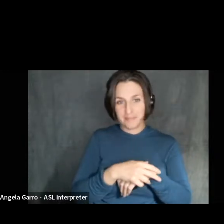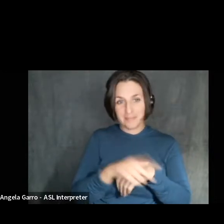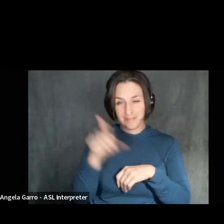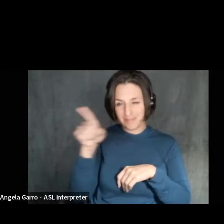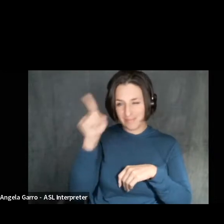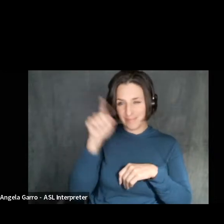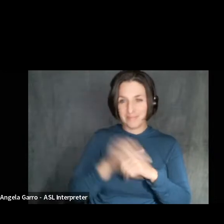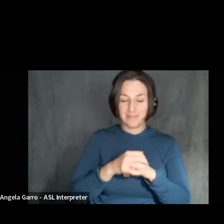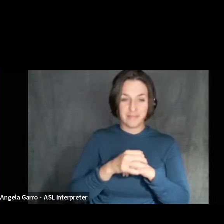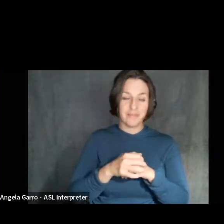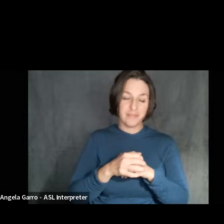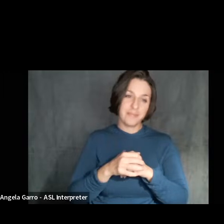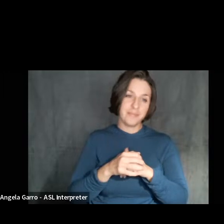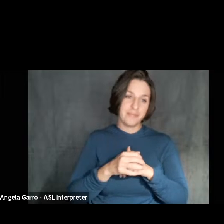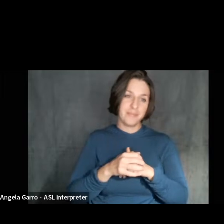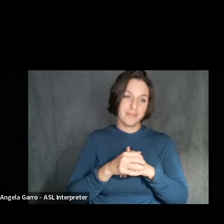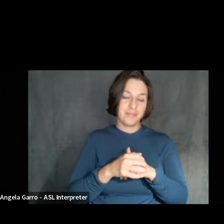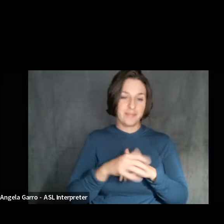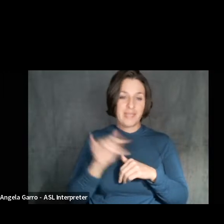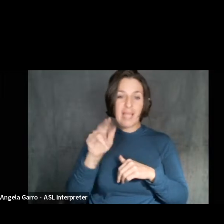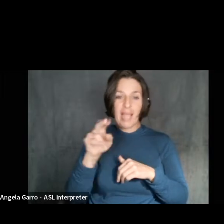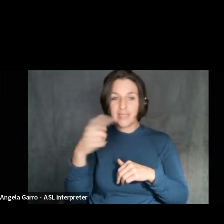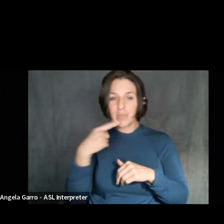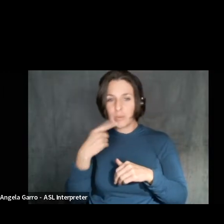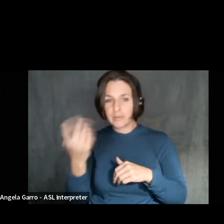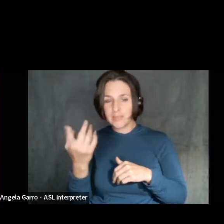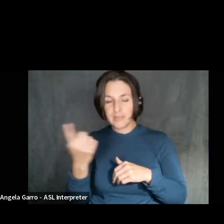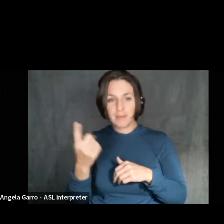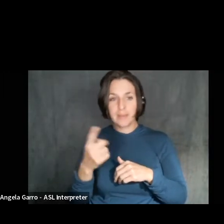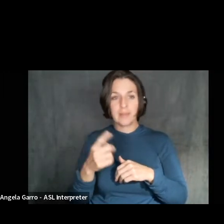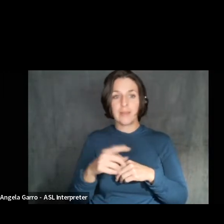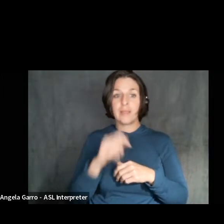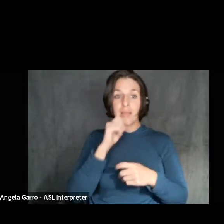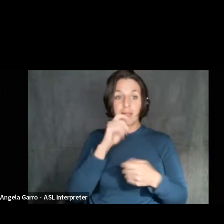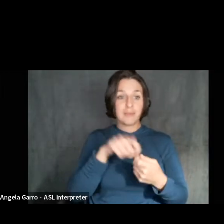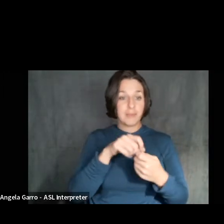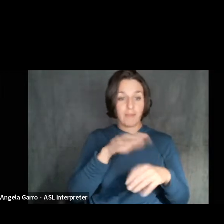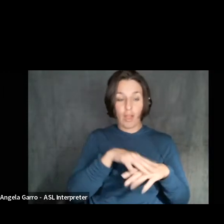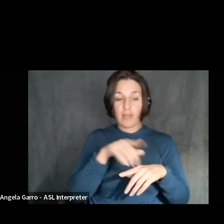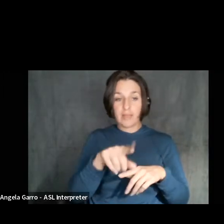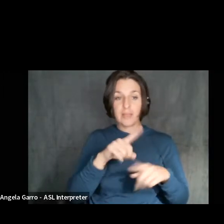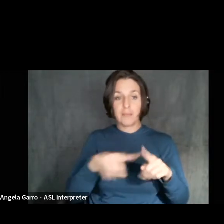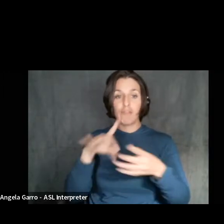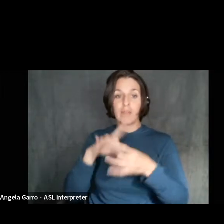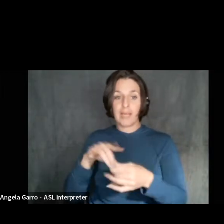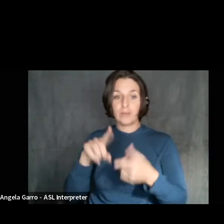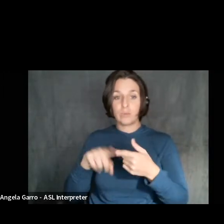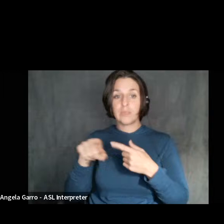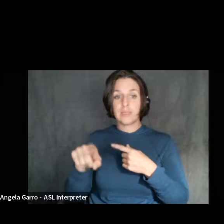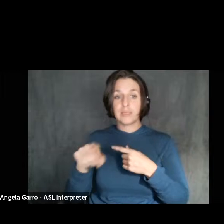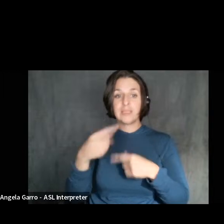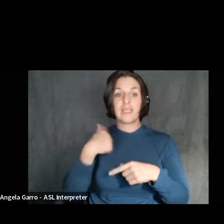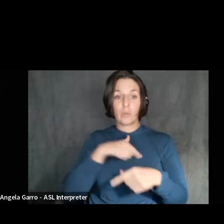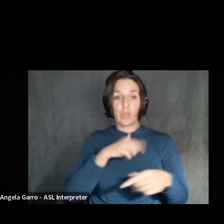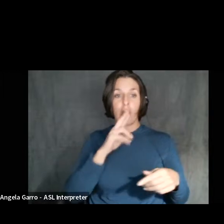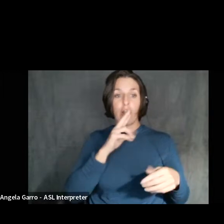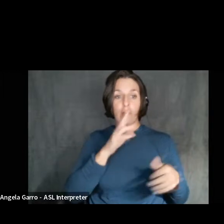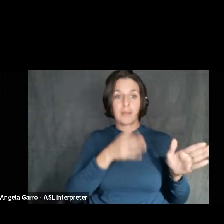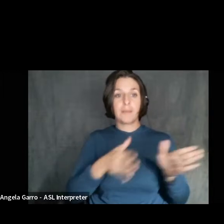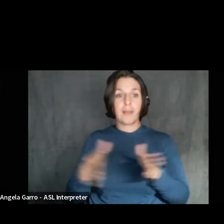I think Yancy wanted to chime in. Go ahead. Yeah. So not specifically on this, but I think related to that is we are planning